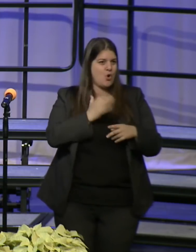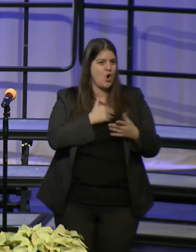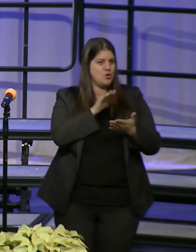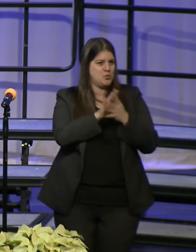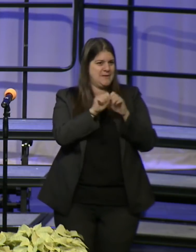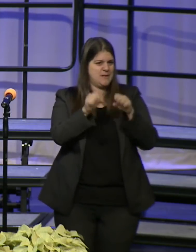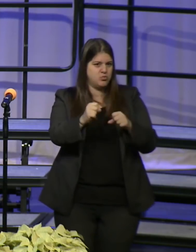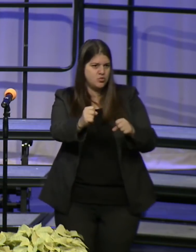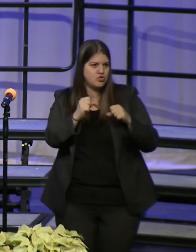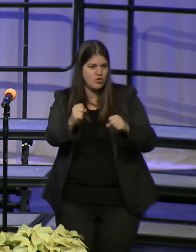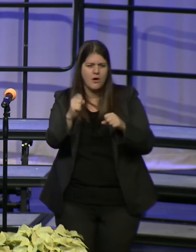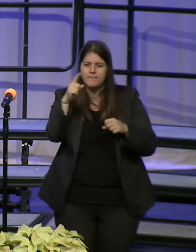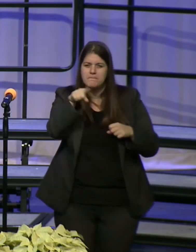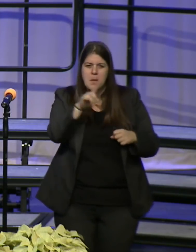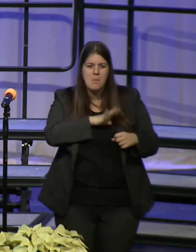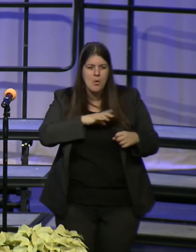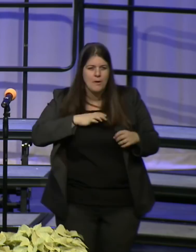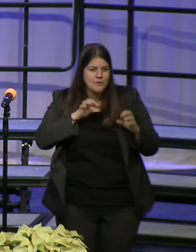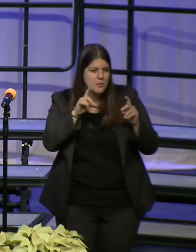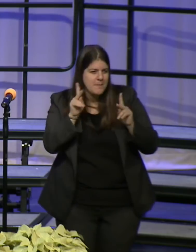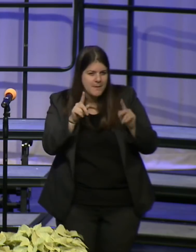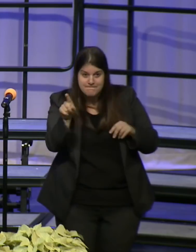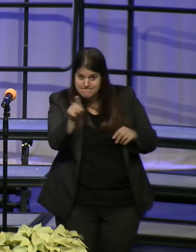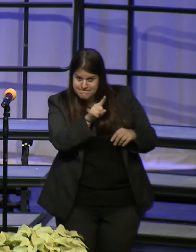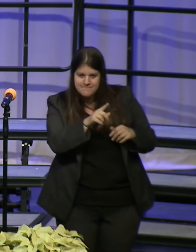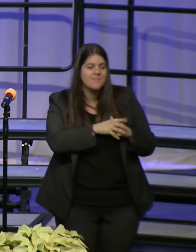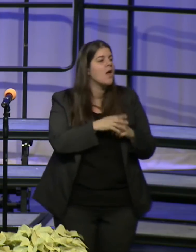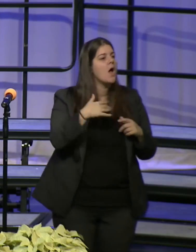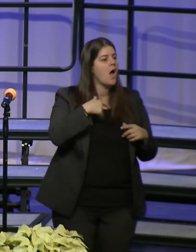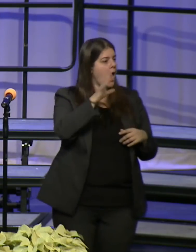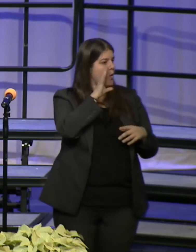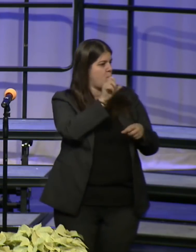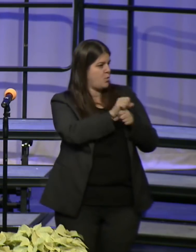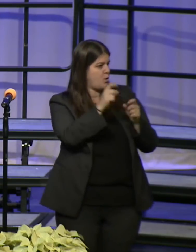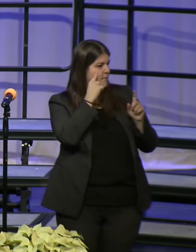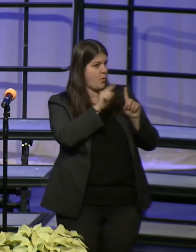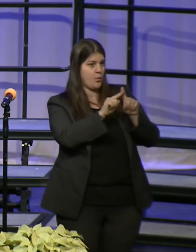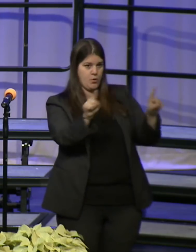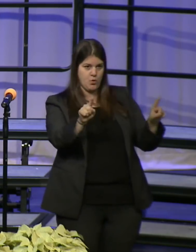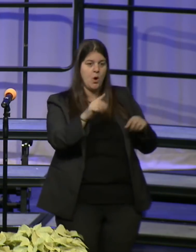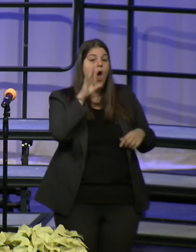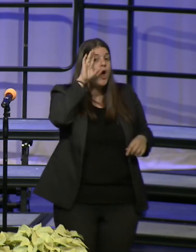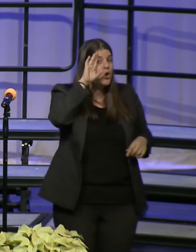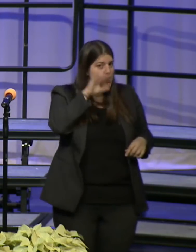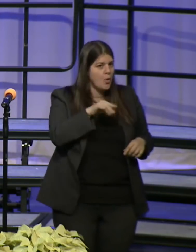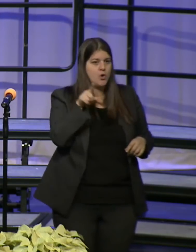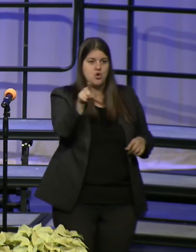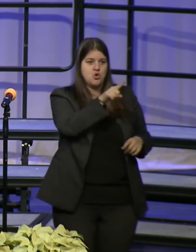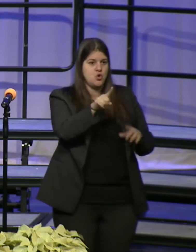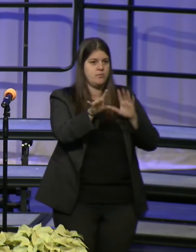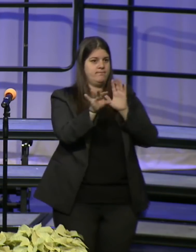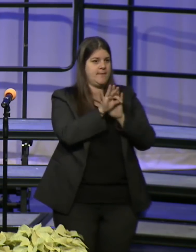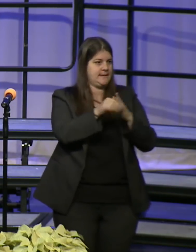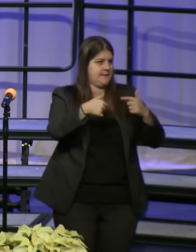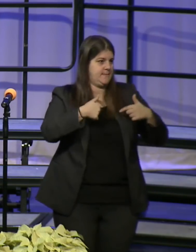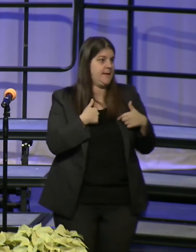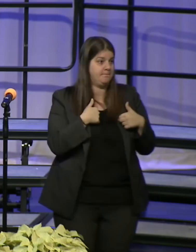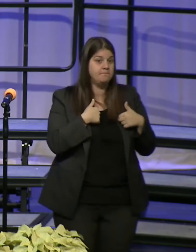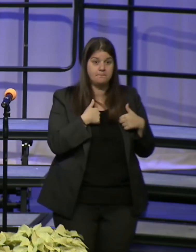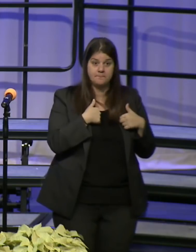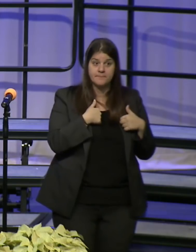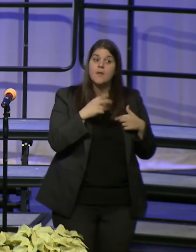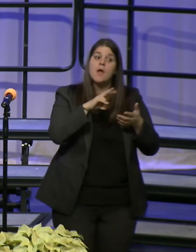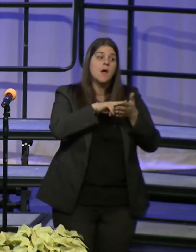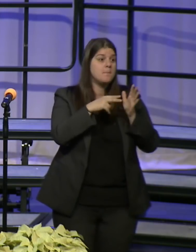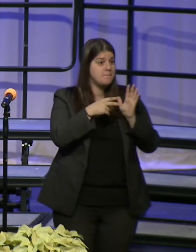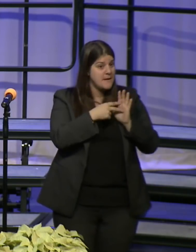people out there. I will be working for you, knowing that you put me in office and want what